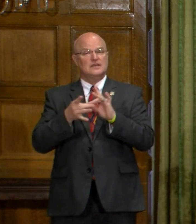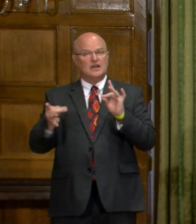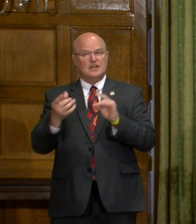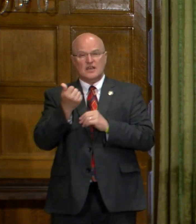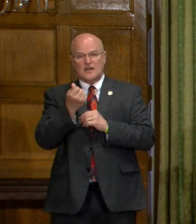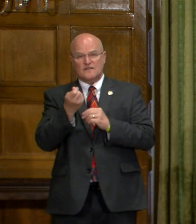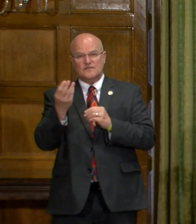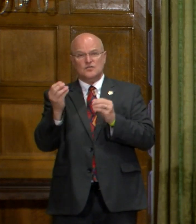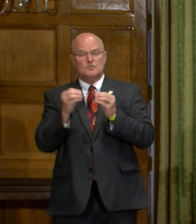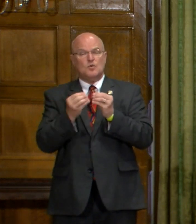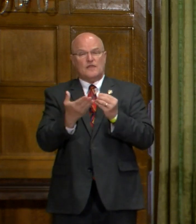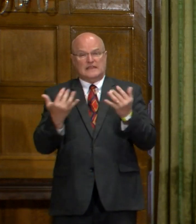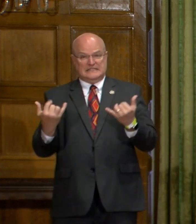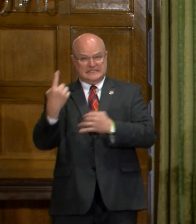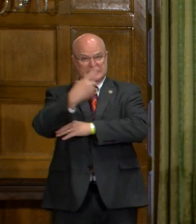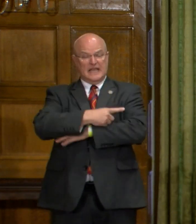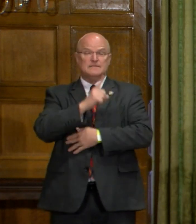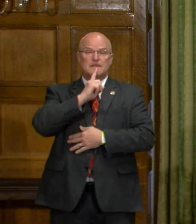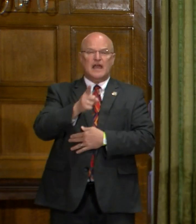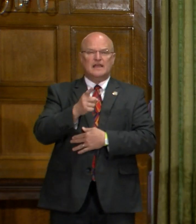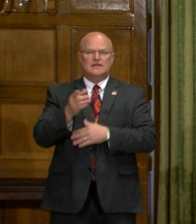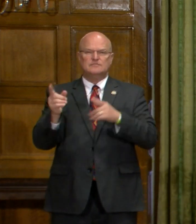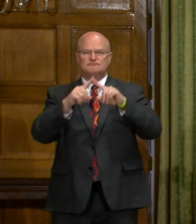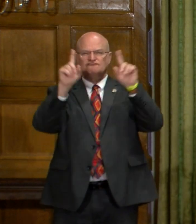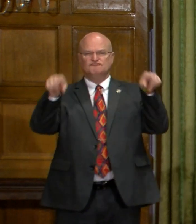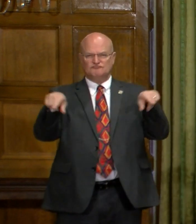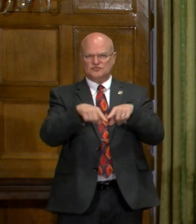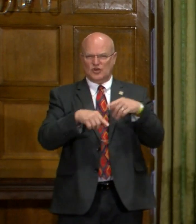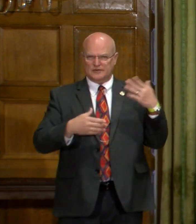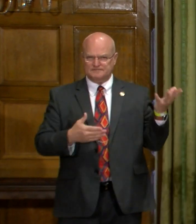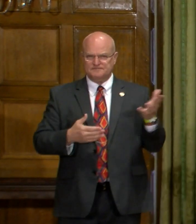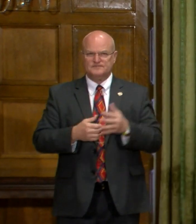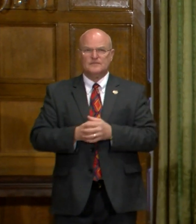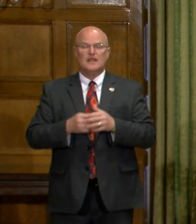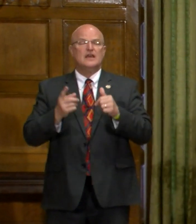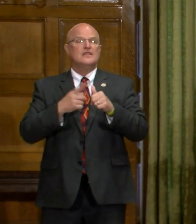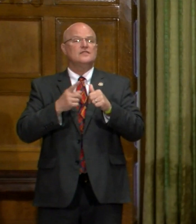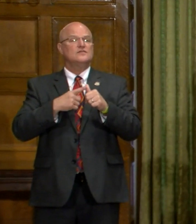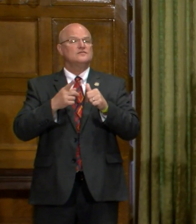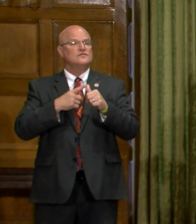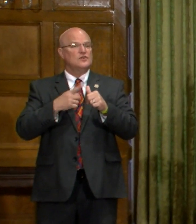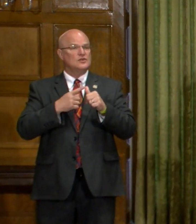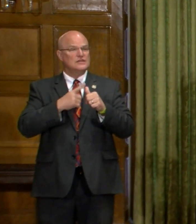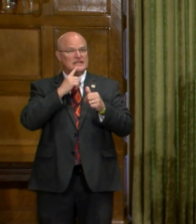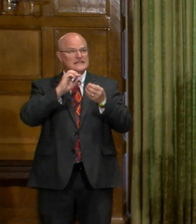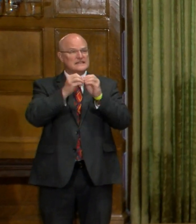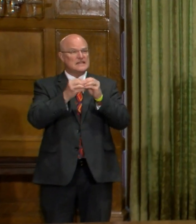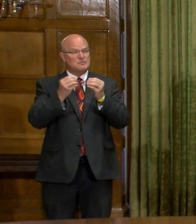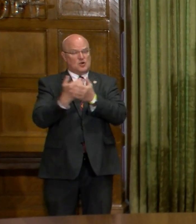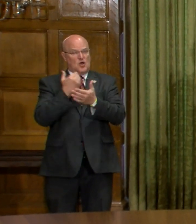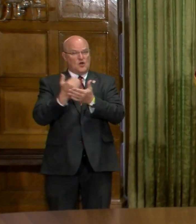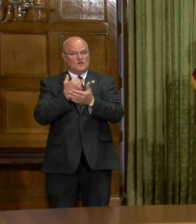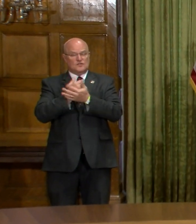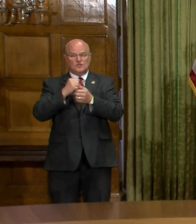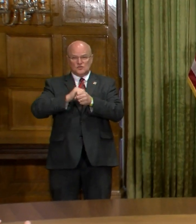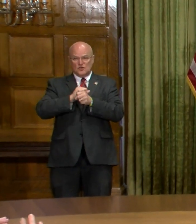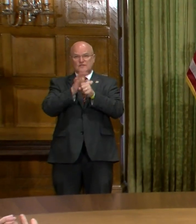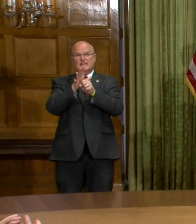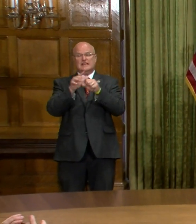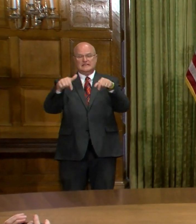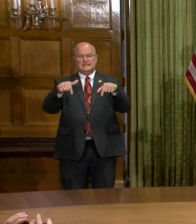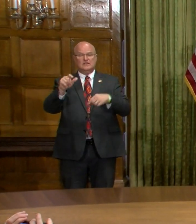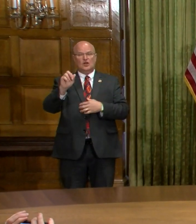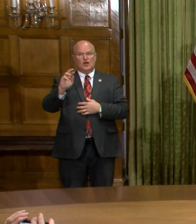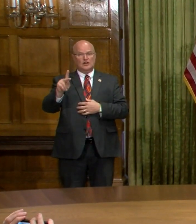couple of additional items today. Well, actually, let me go to the charts, and the first chart is the number of new COVID cases